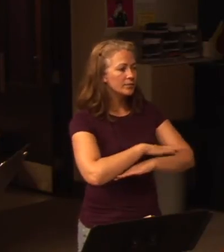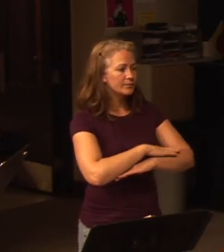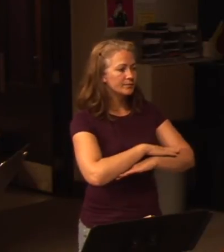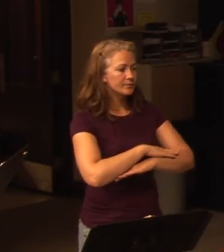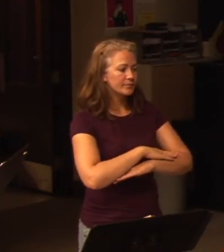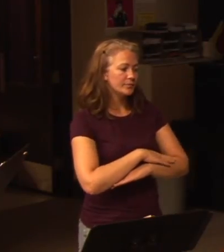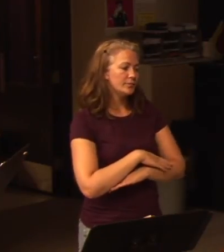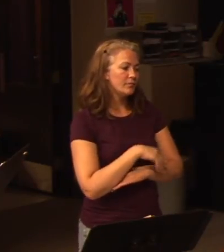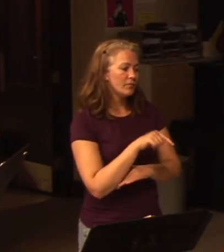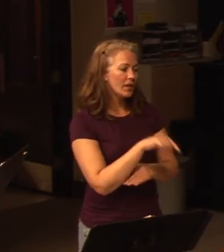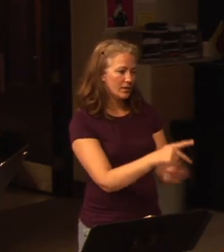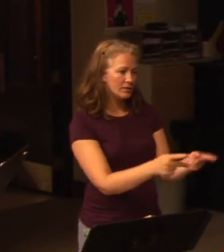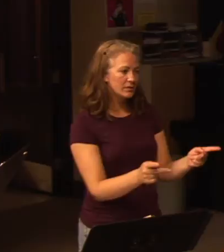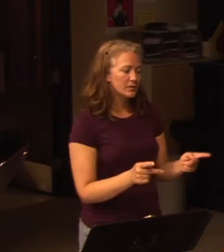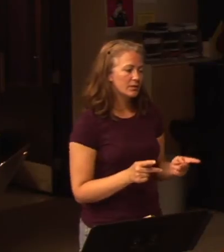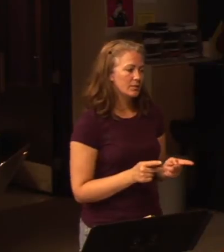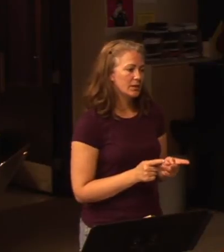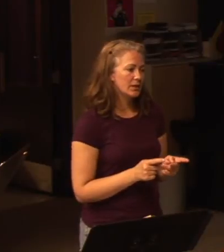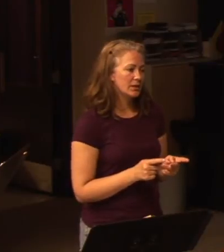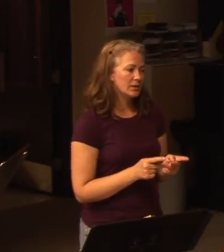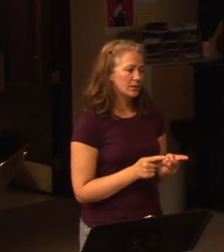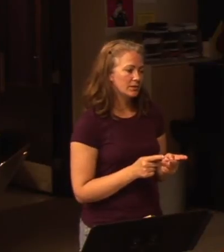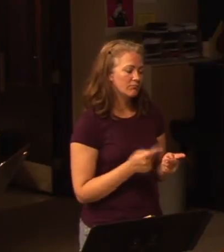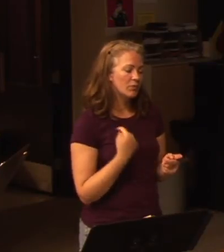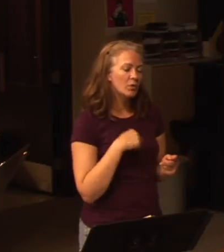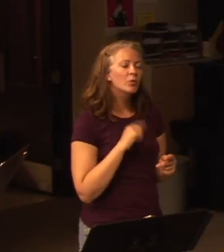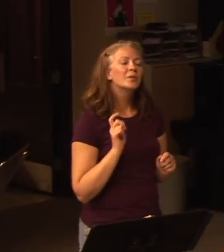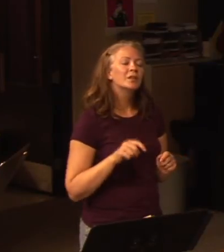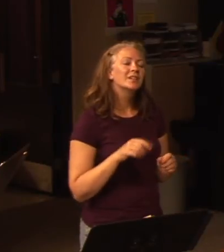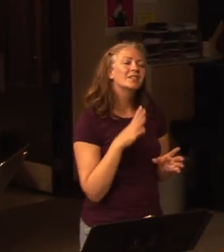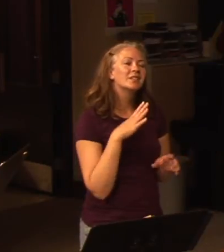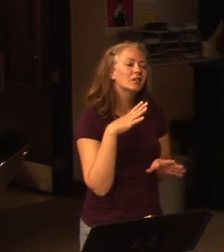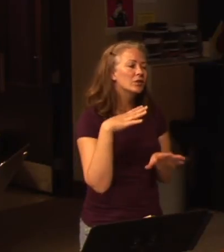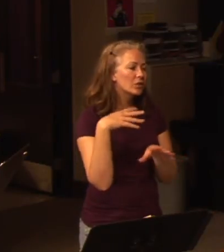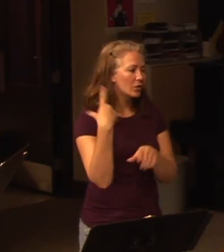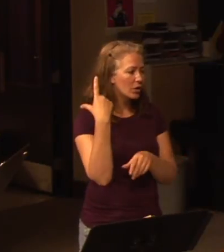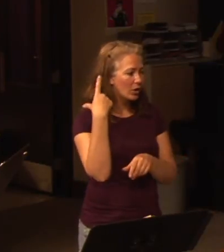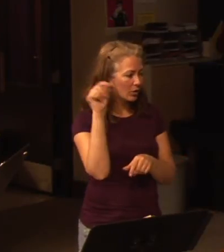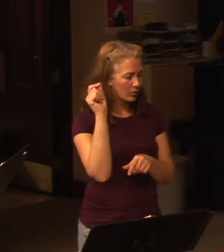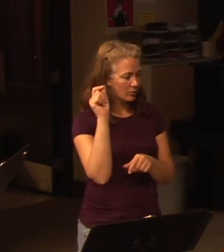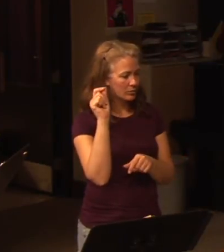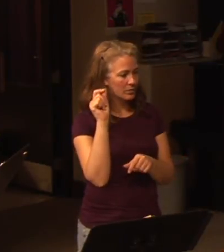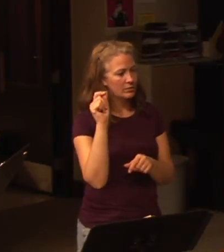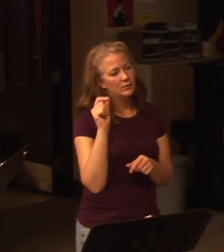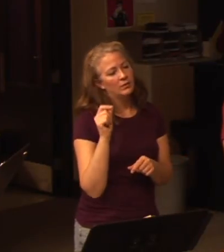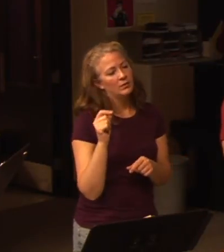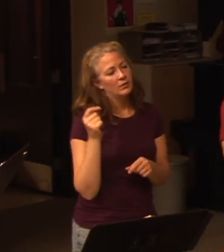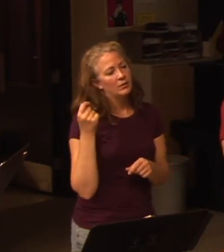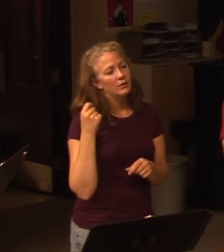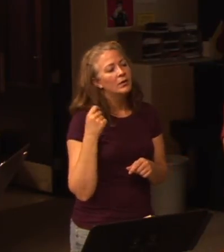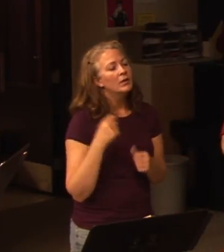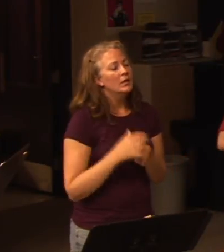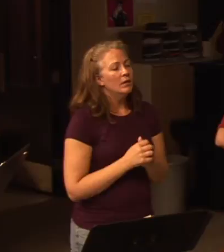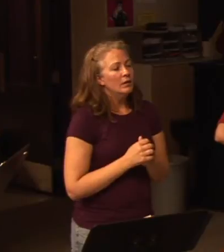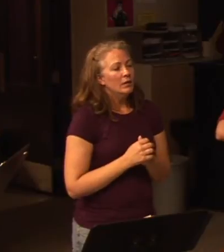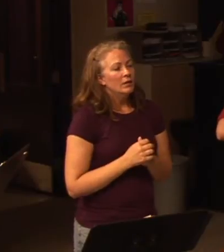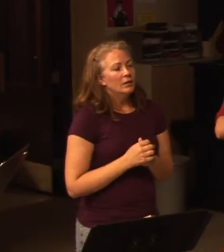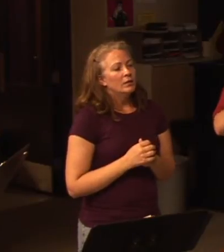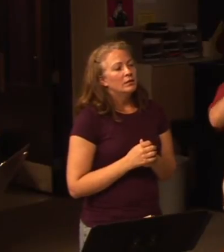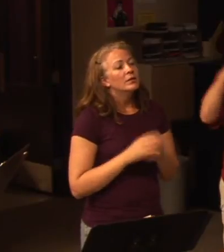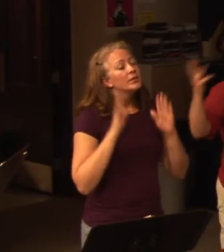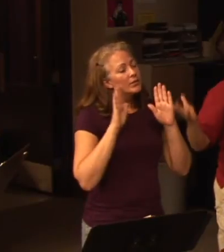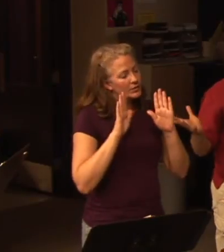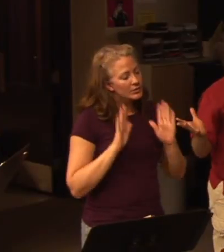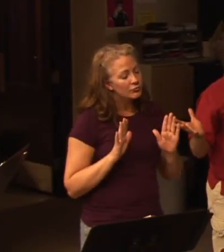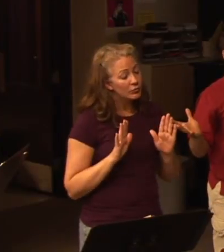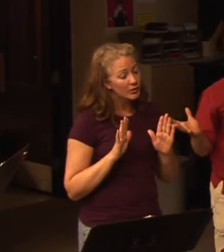We're gathered here, and they need to come here. So we need to go. I think we need to really explore that for us as a movement to say, you know, it's great.